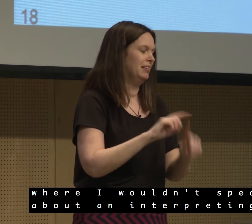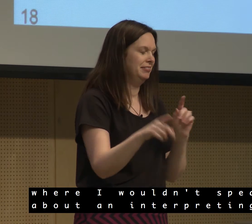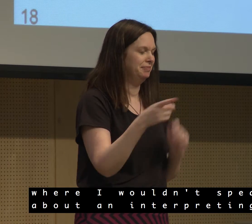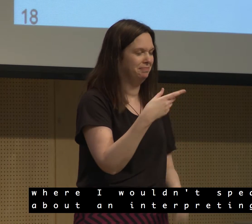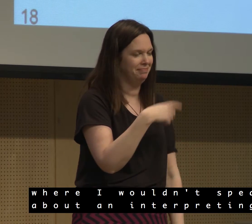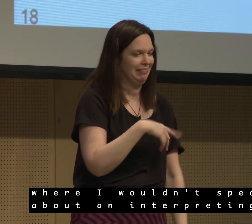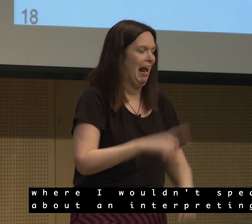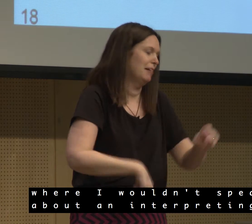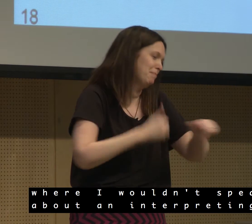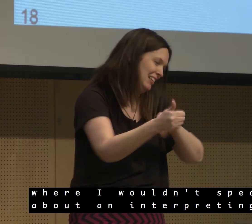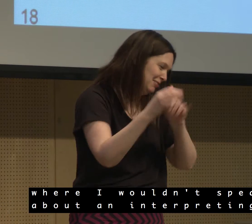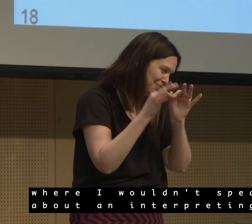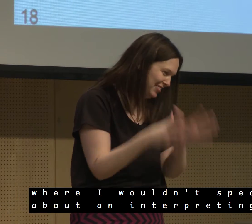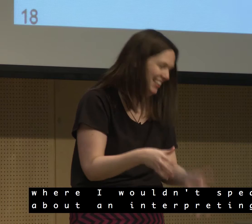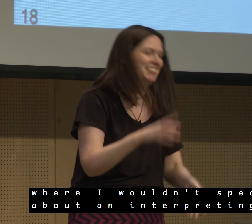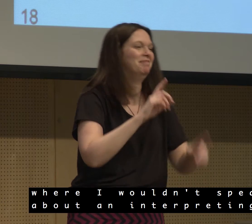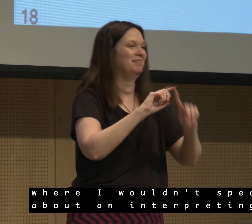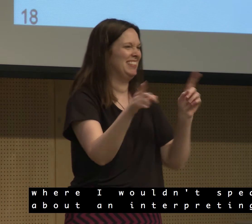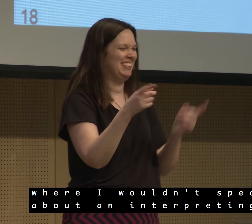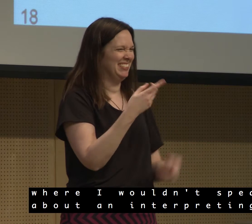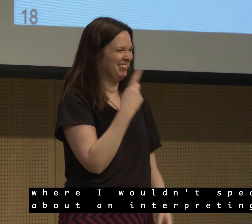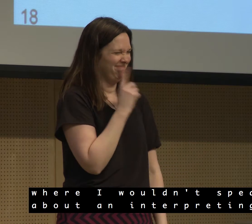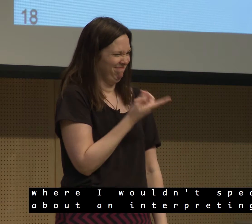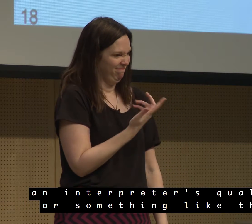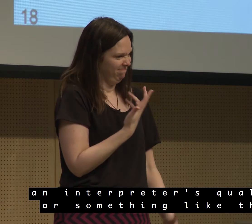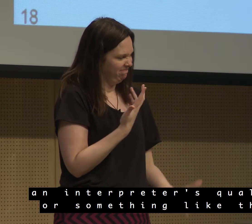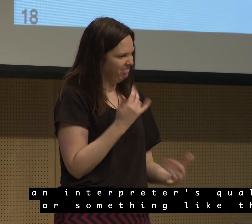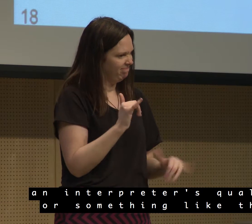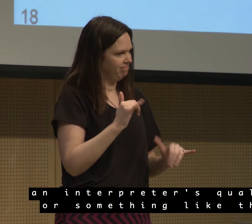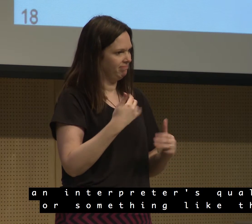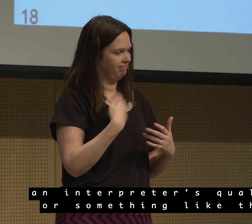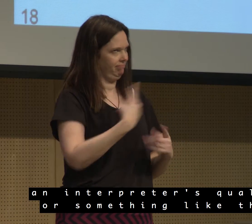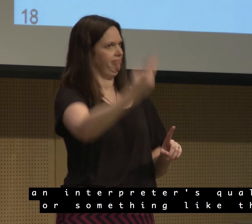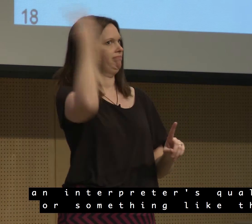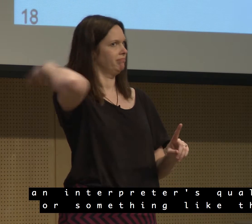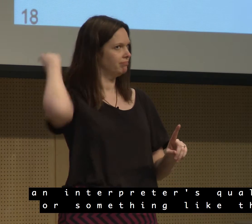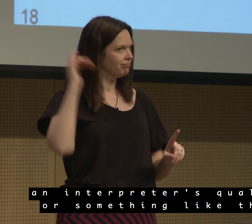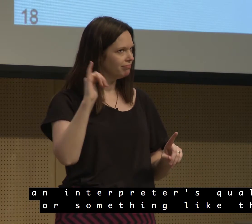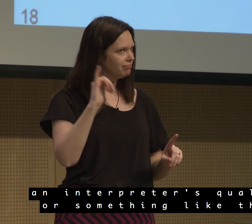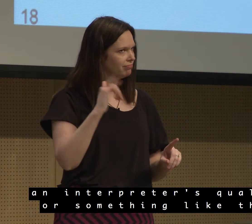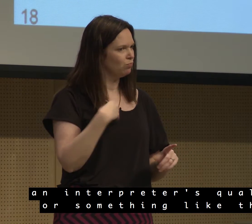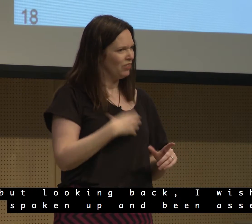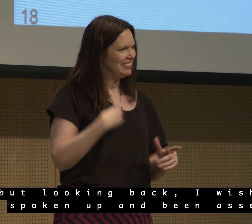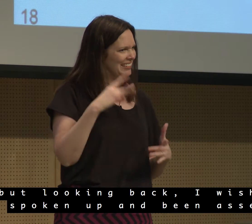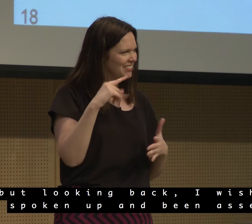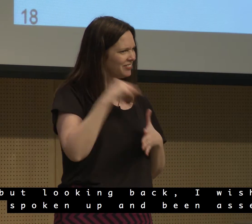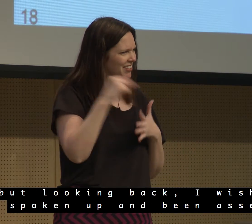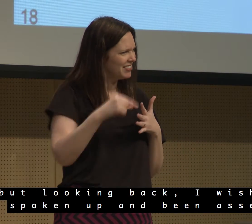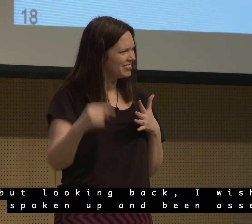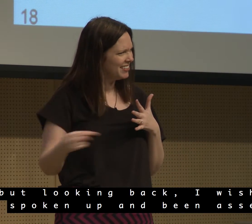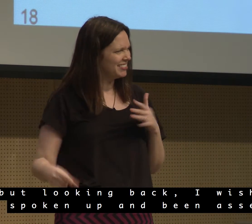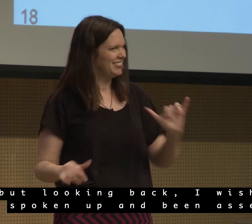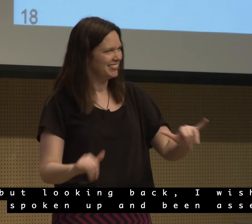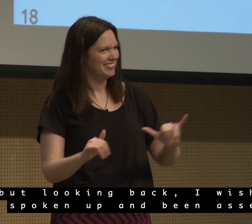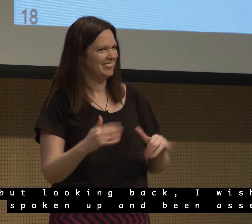I wouldn't speak up about an interpreter's quality or something like that, but looking back, I wish I